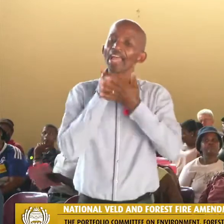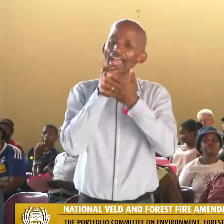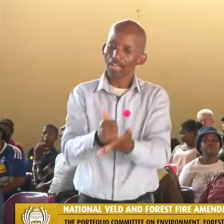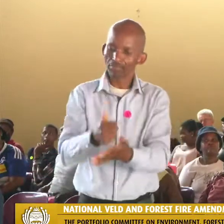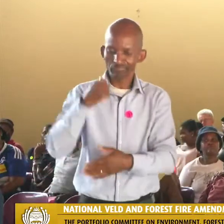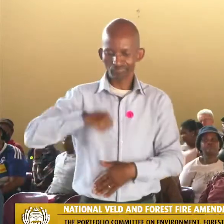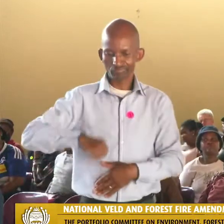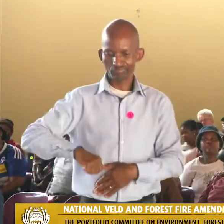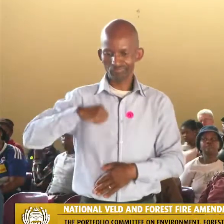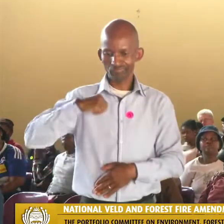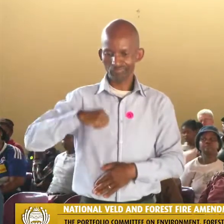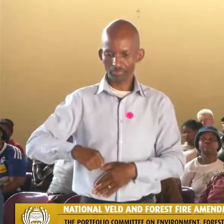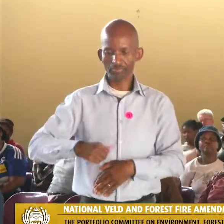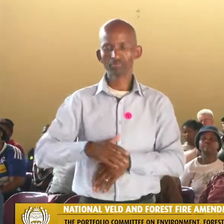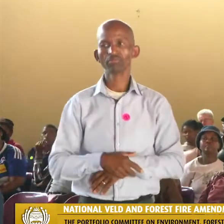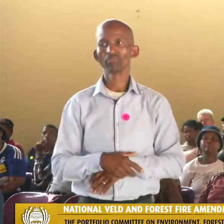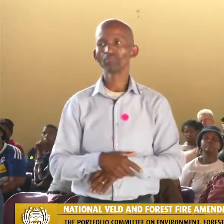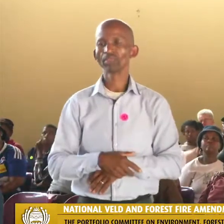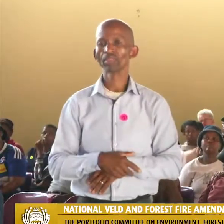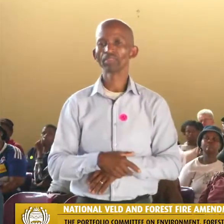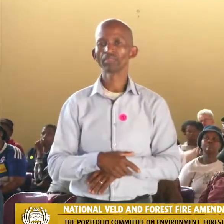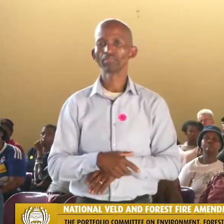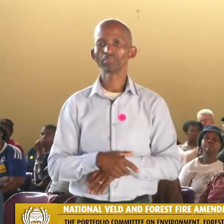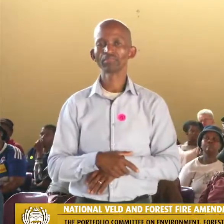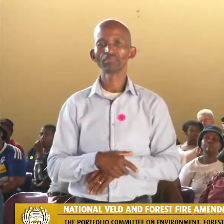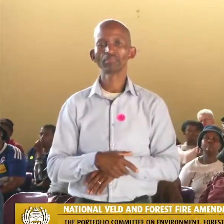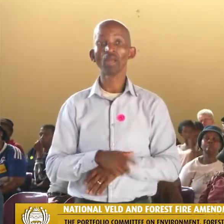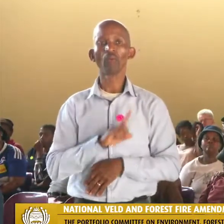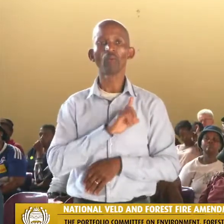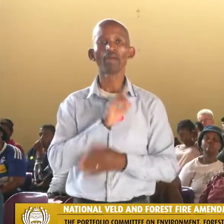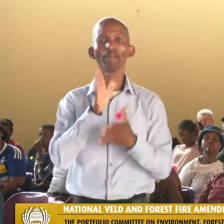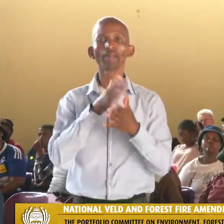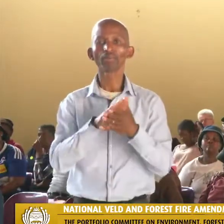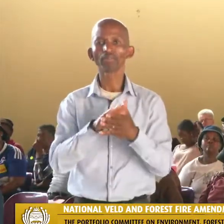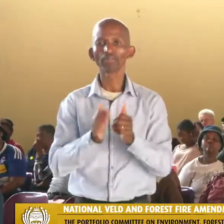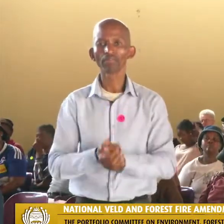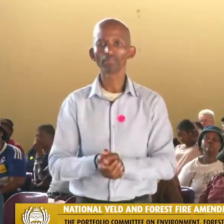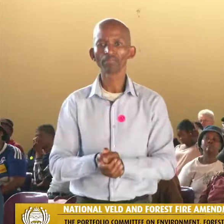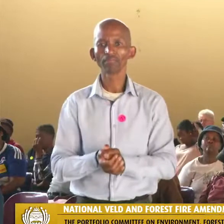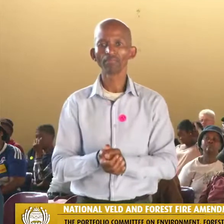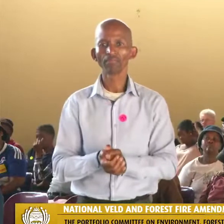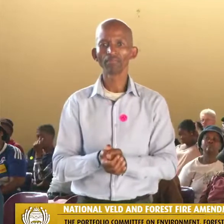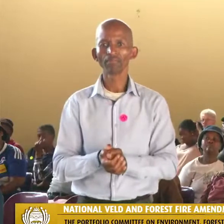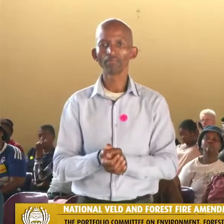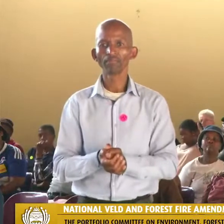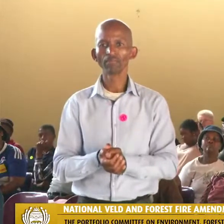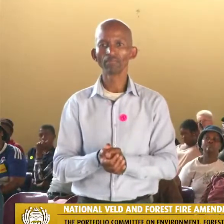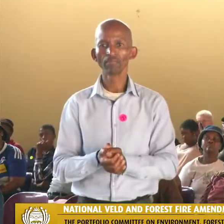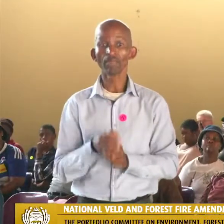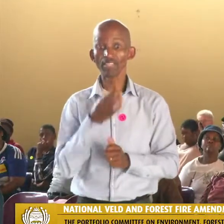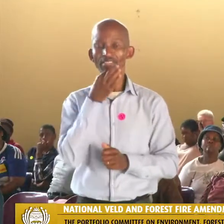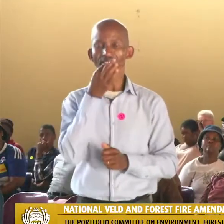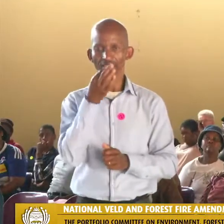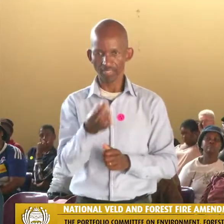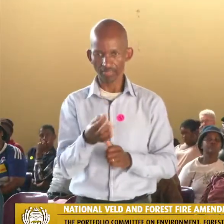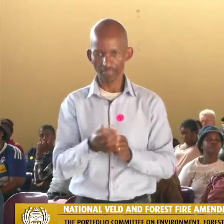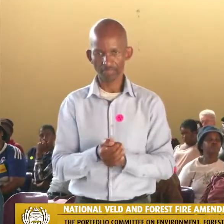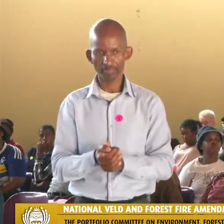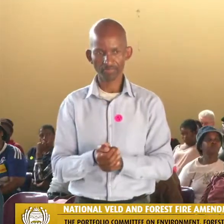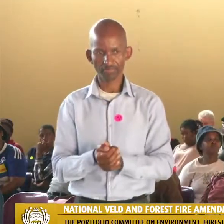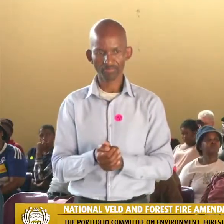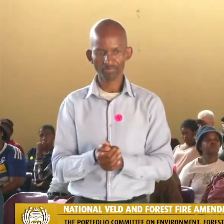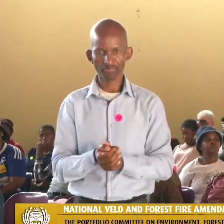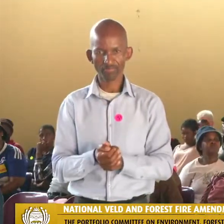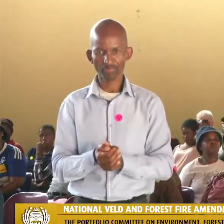masepala. I also humbly request the parliament to help Ka the re- municipality because Ha ke theleditse ka moholong kaofela. I O was, lwa